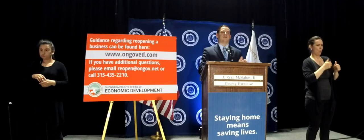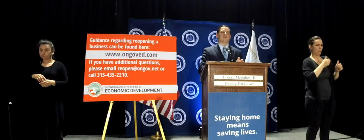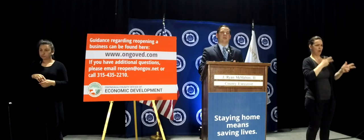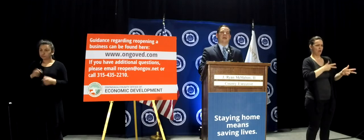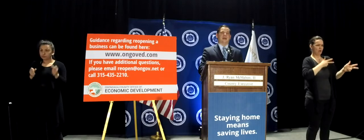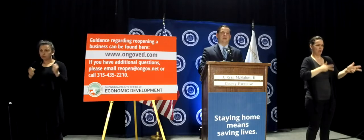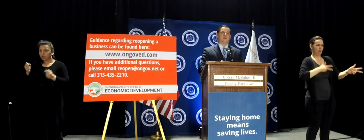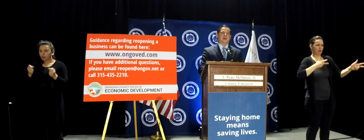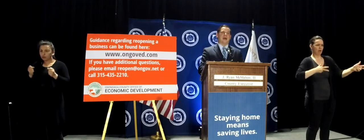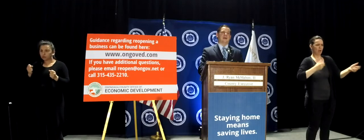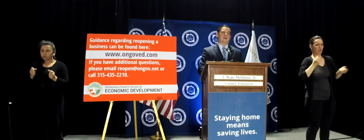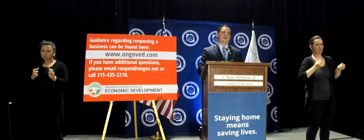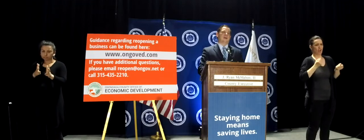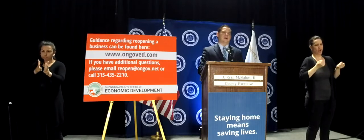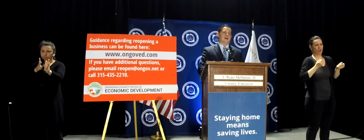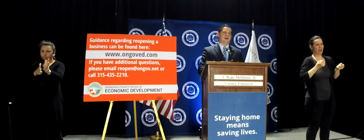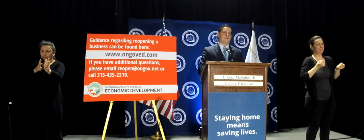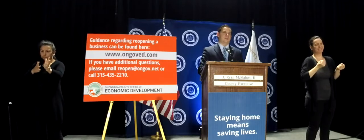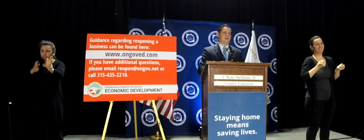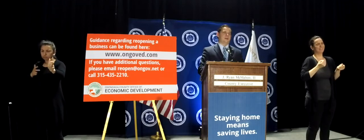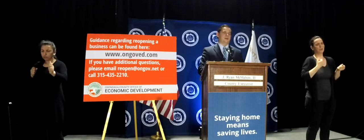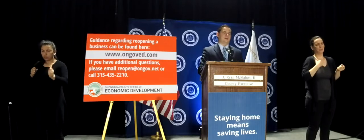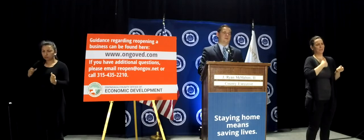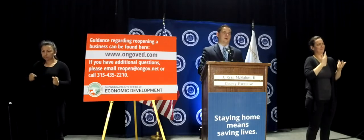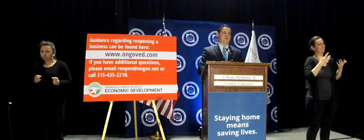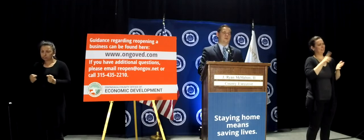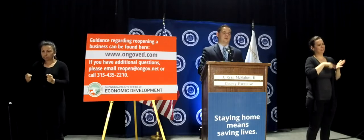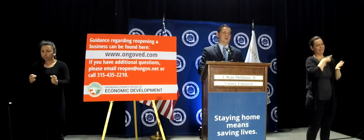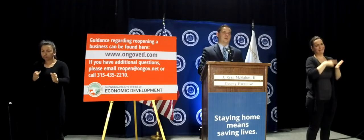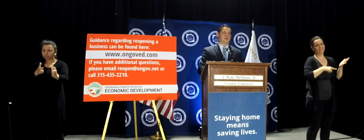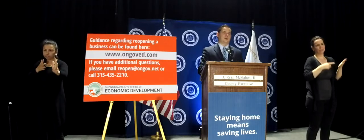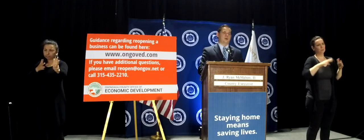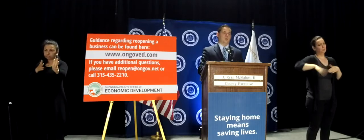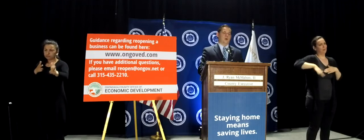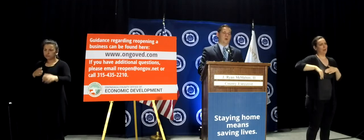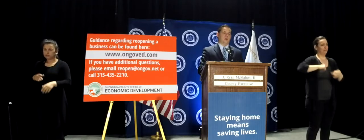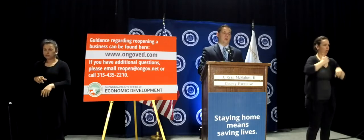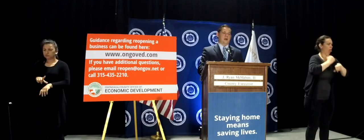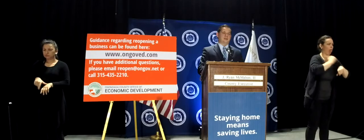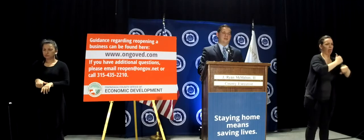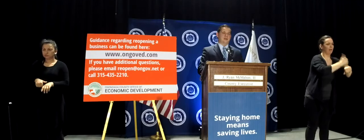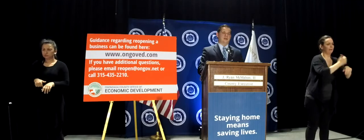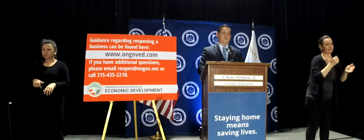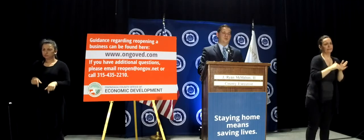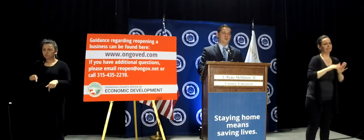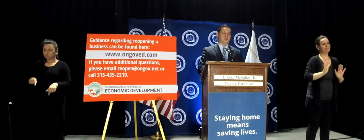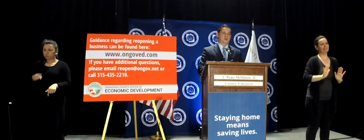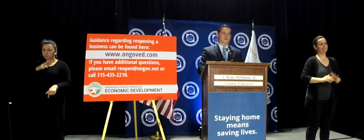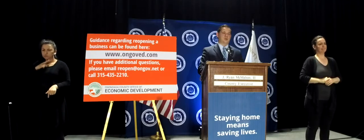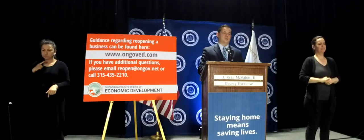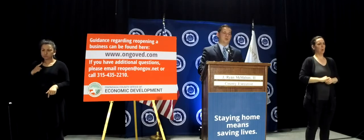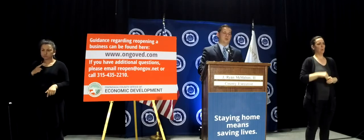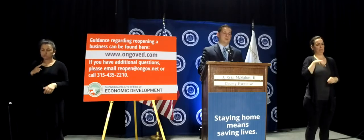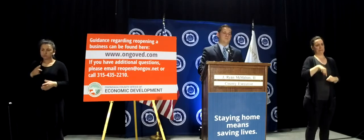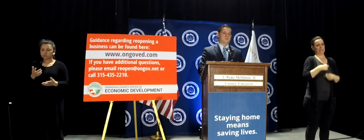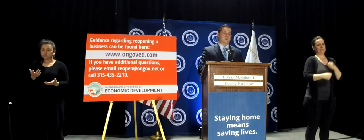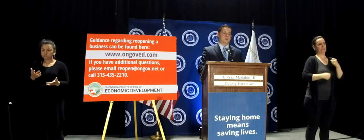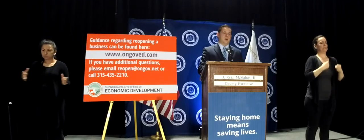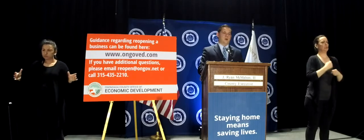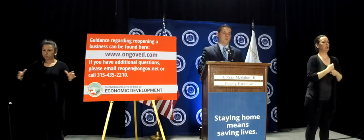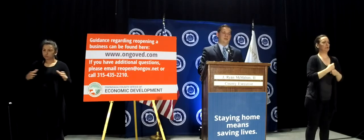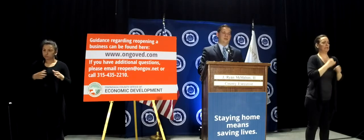too late for planning with that in this. So this is going to be a year where I think individually as a